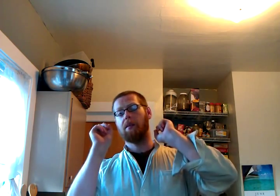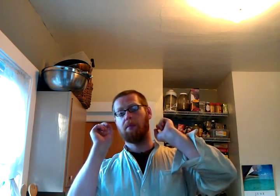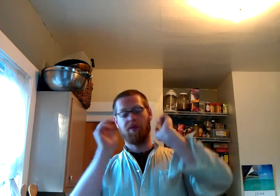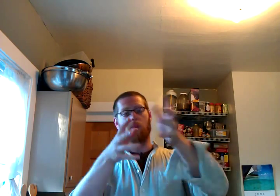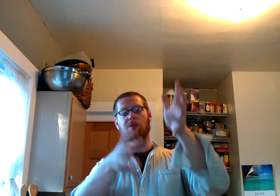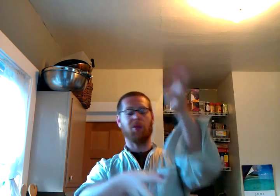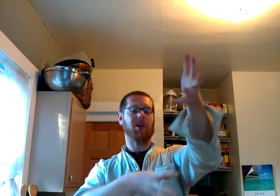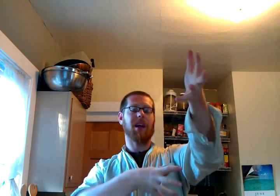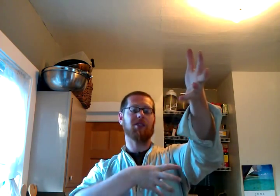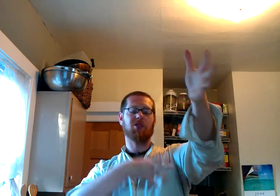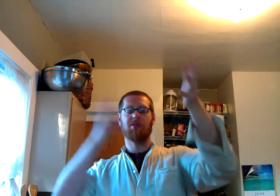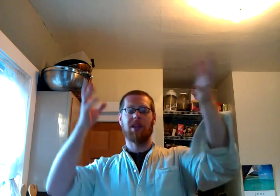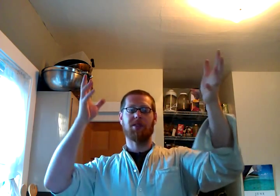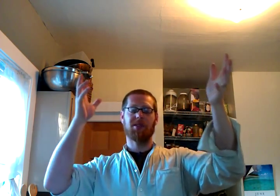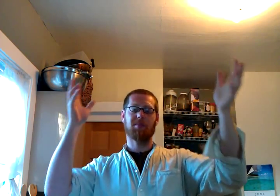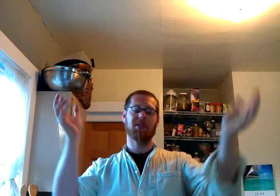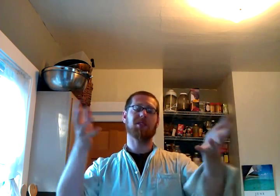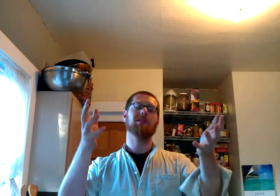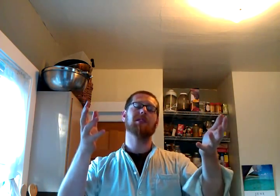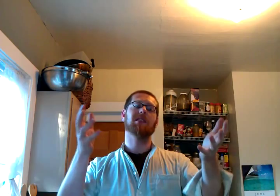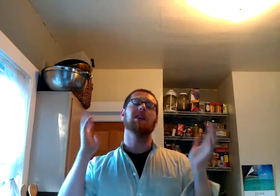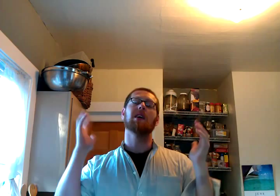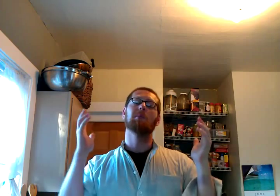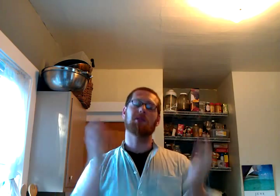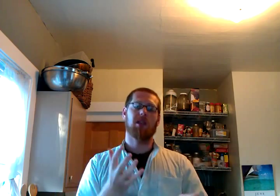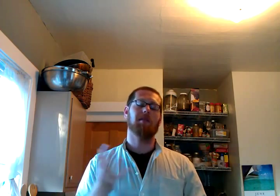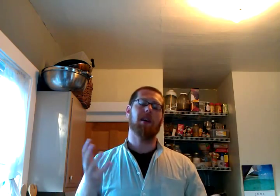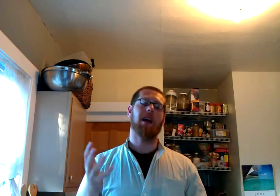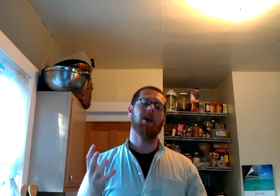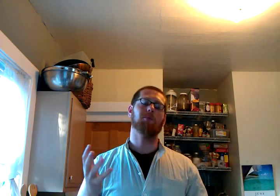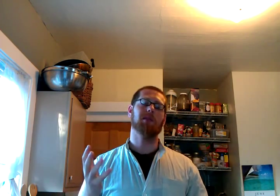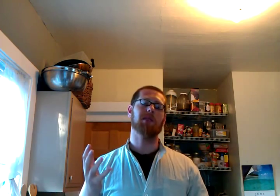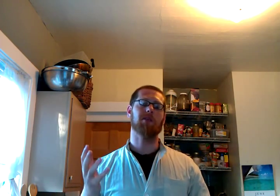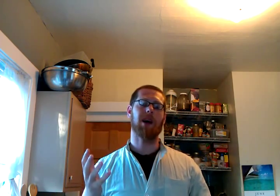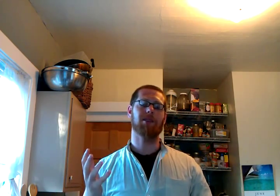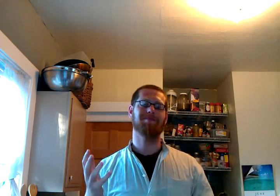and performers, organizers, presenters, and participants. Much love, and I hope to see you around.